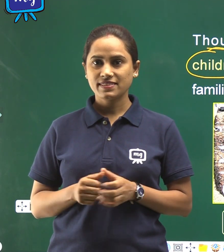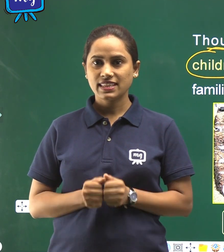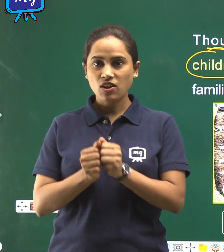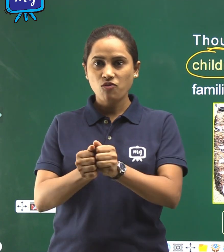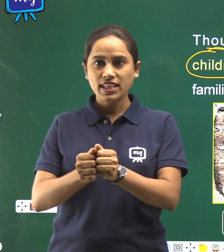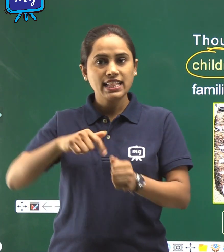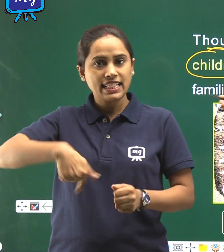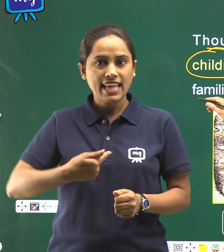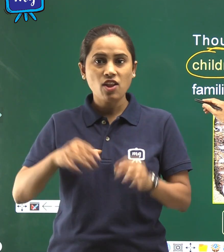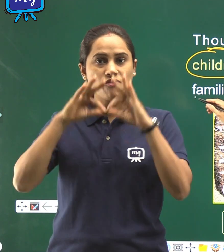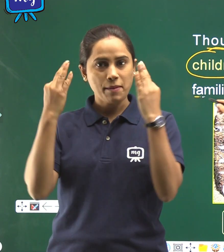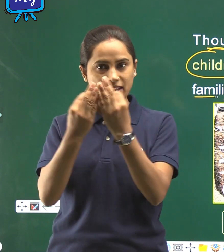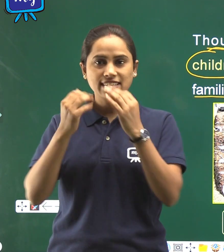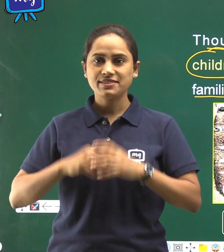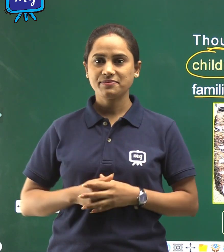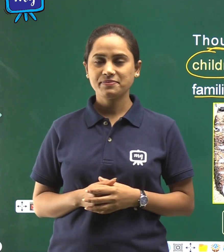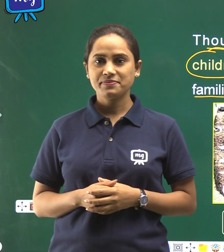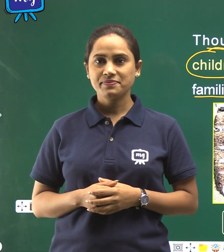with their families